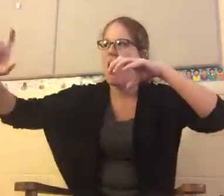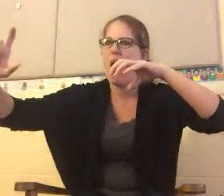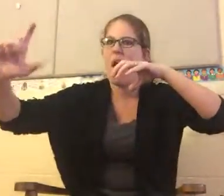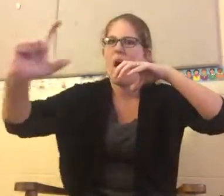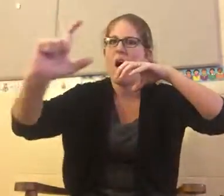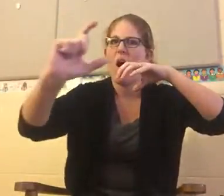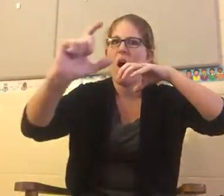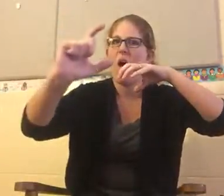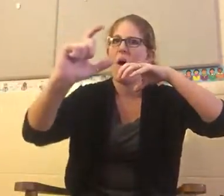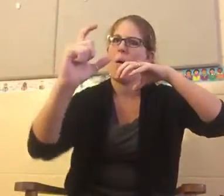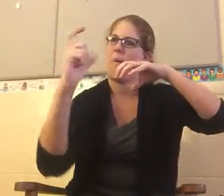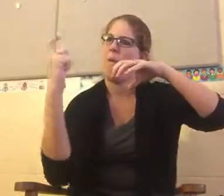when we look up at the sky.